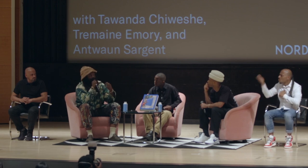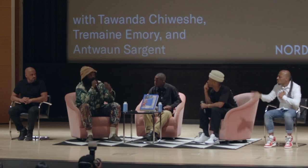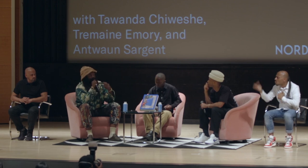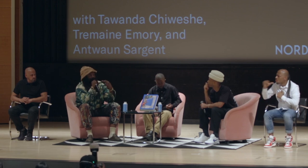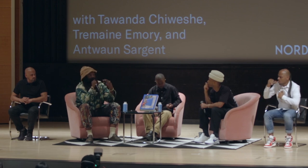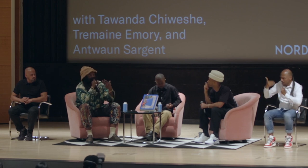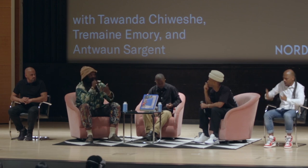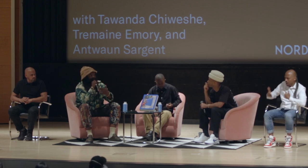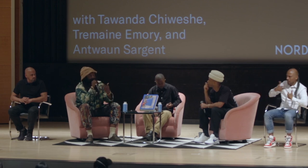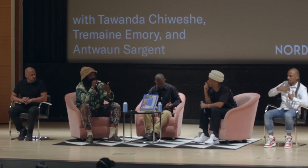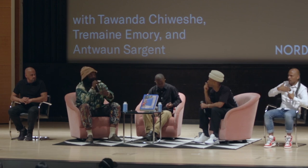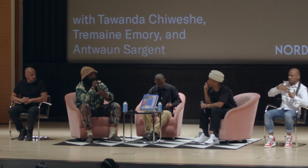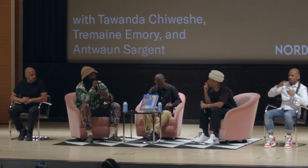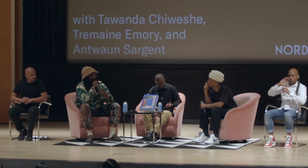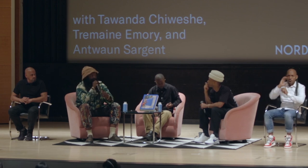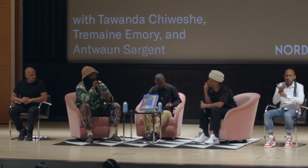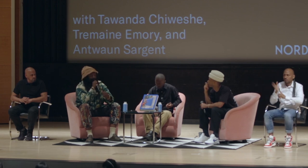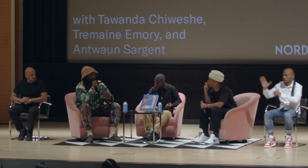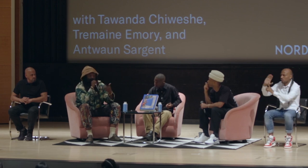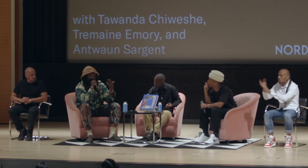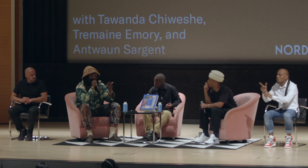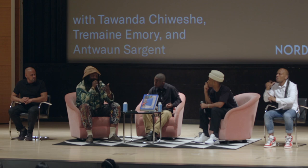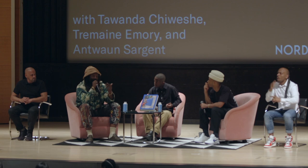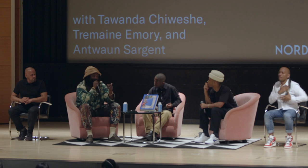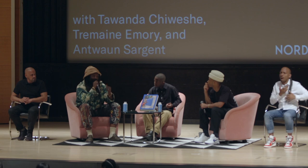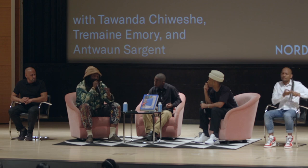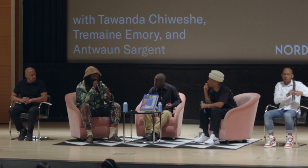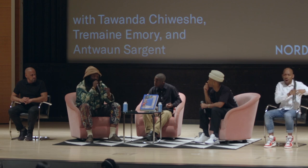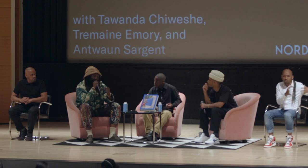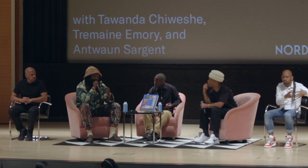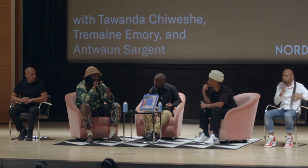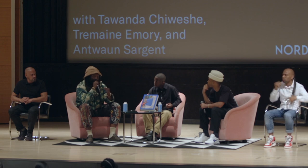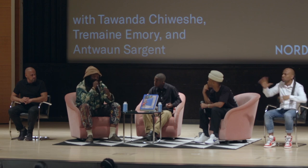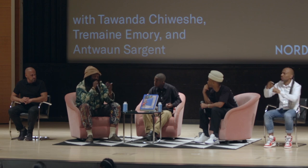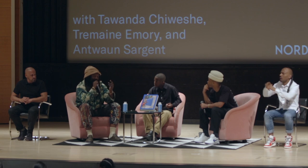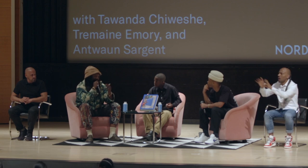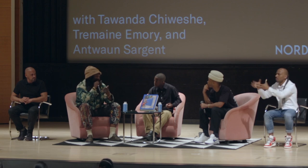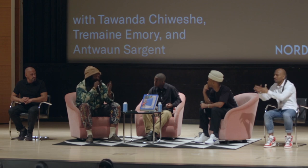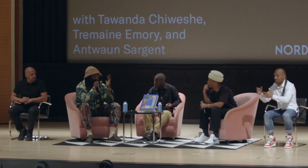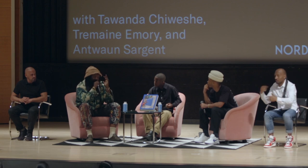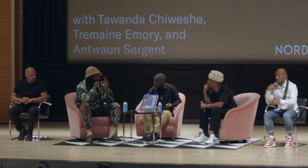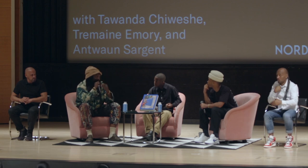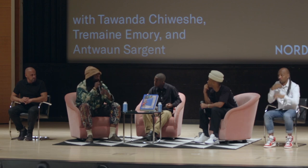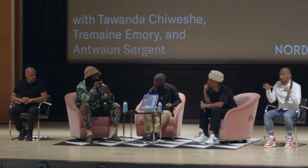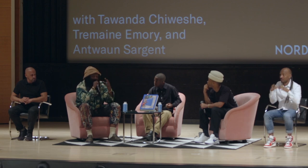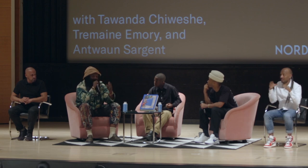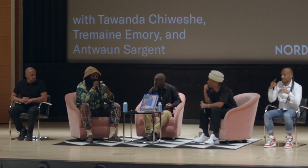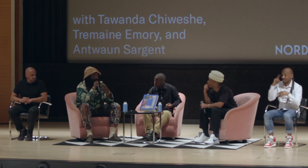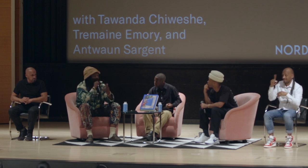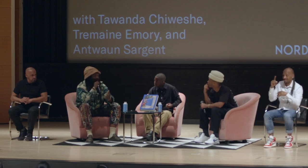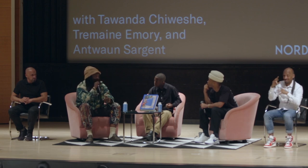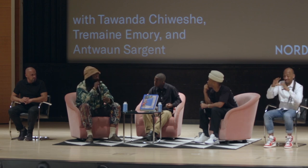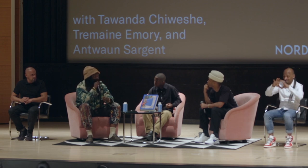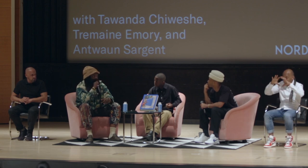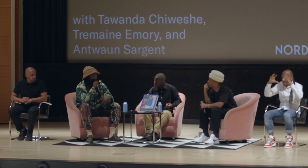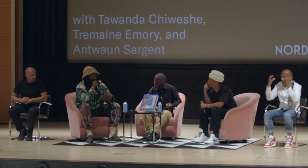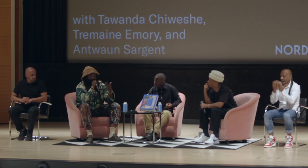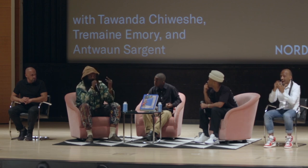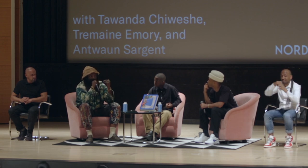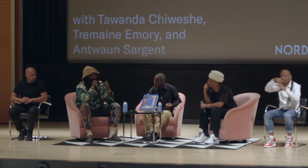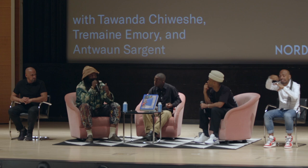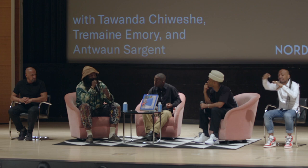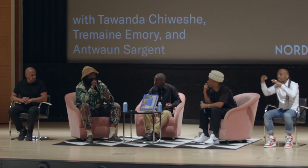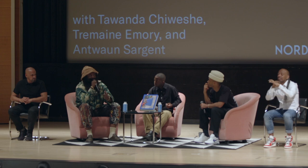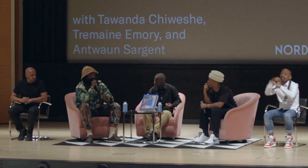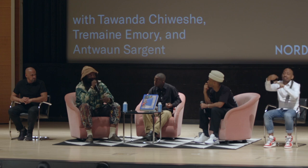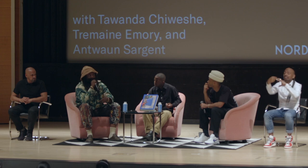is, what our scene, our tribe is. And we did these parties all around the world. And for a while, we did them for no money. We just did it because we loved it. You know, I